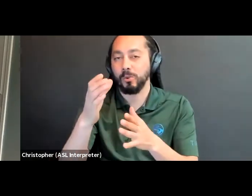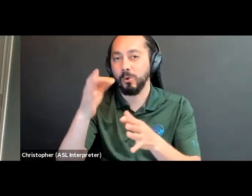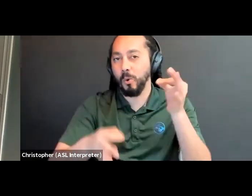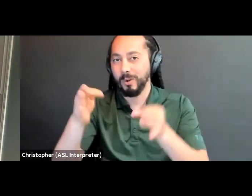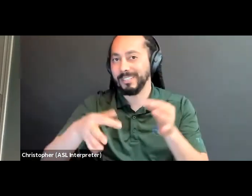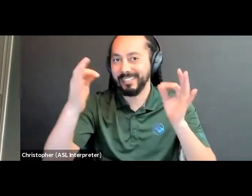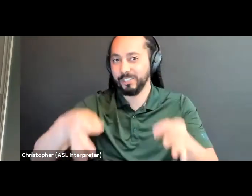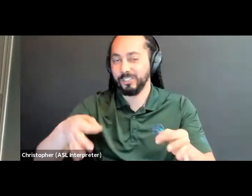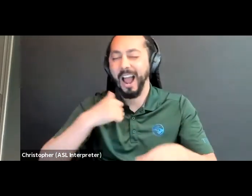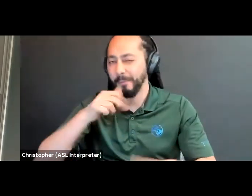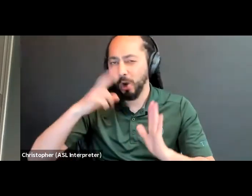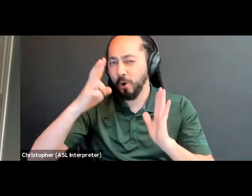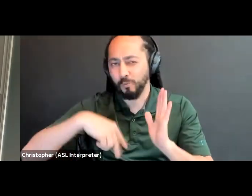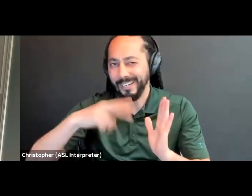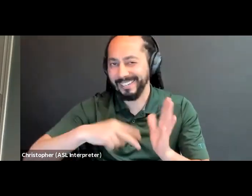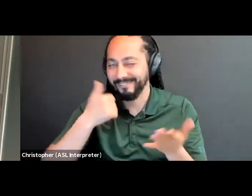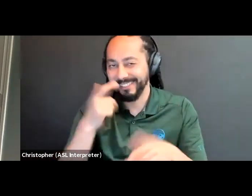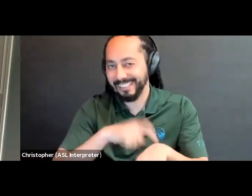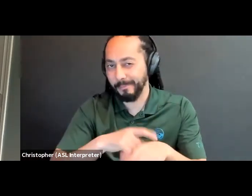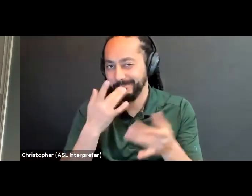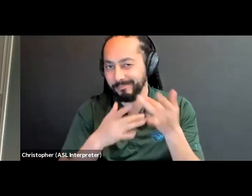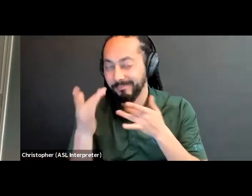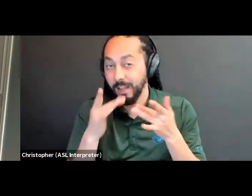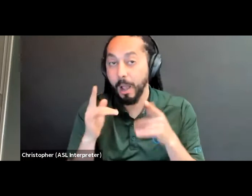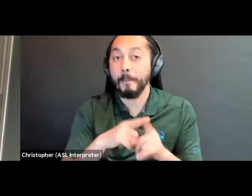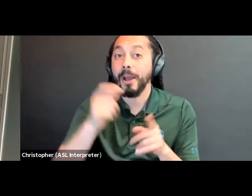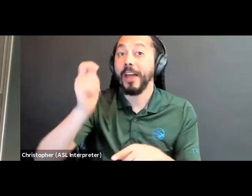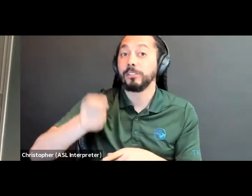time, but the judge, you can see that the judge was really harsh